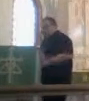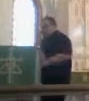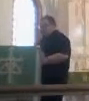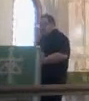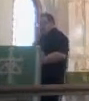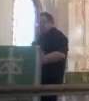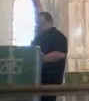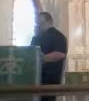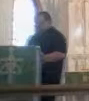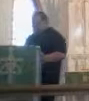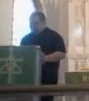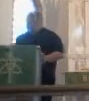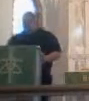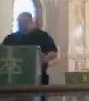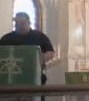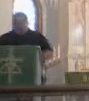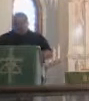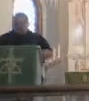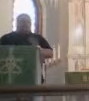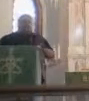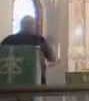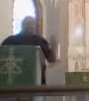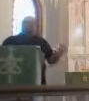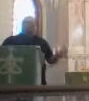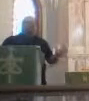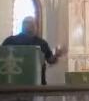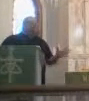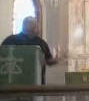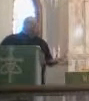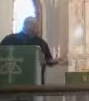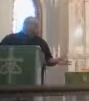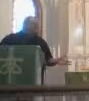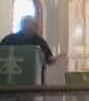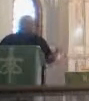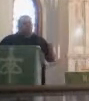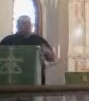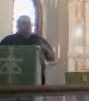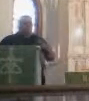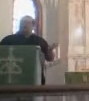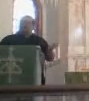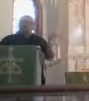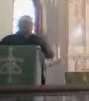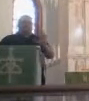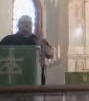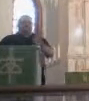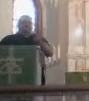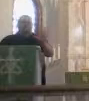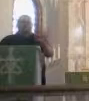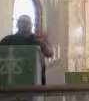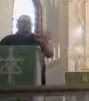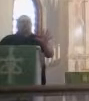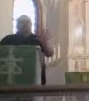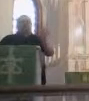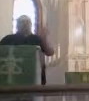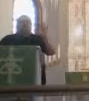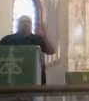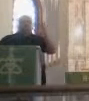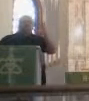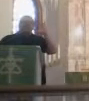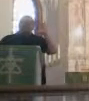just like Elijah did. Anyone, whenever we have feelings of despair, depression, anxiousness, anxiety, whatever, those feelings